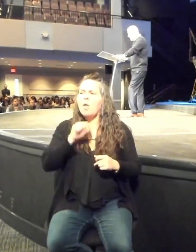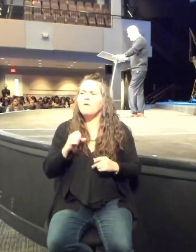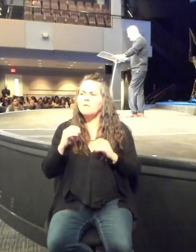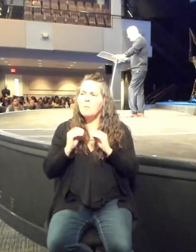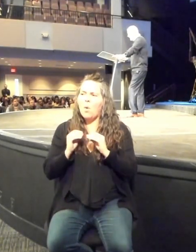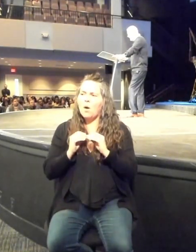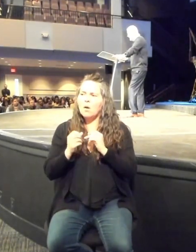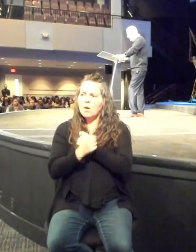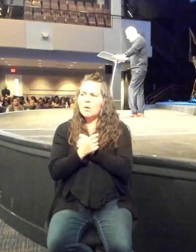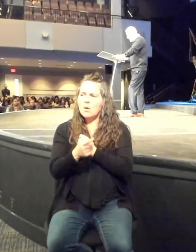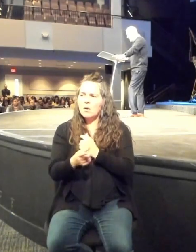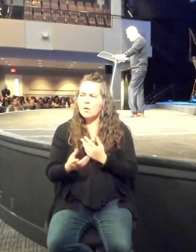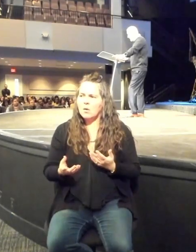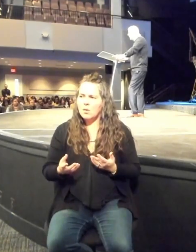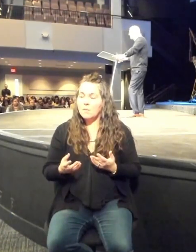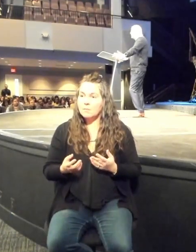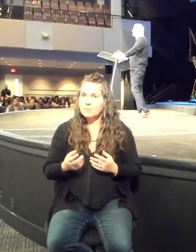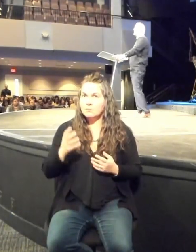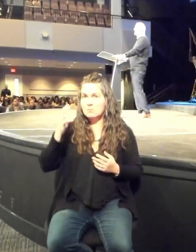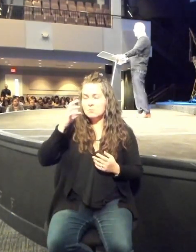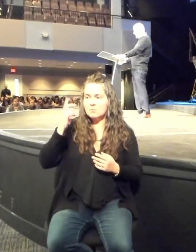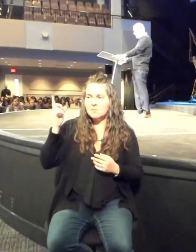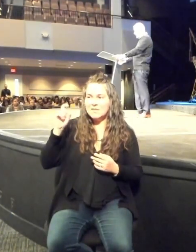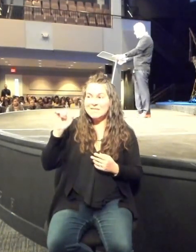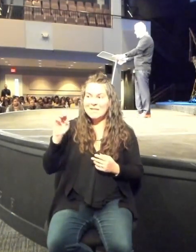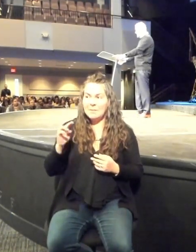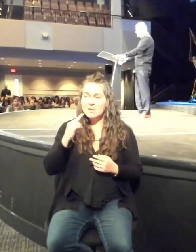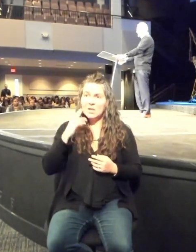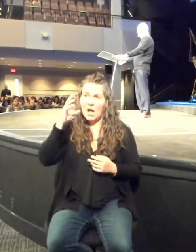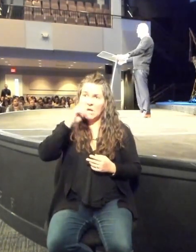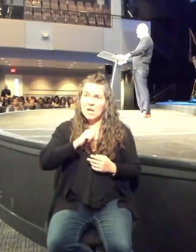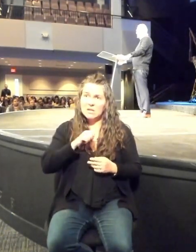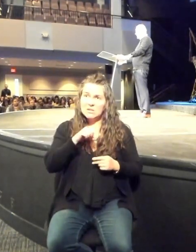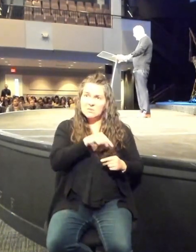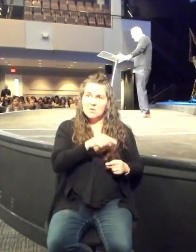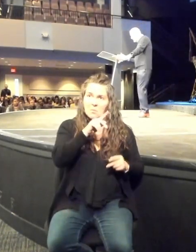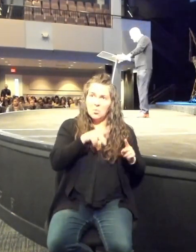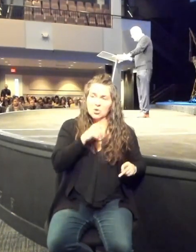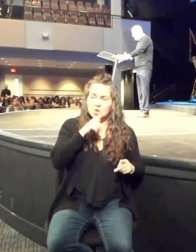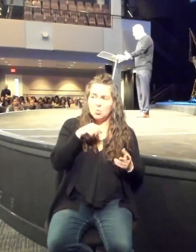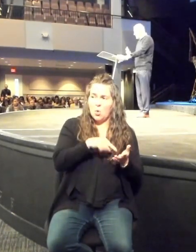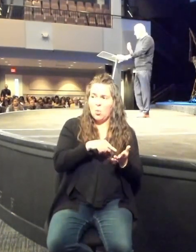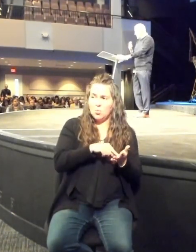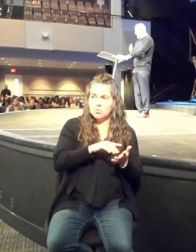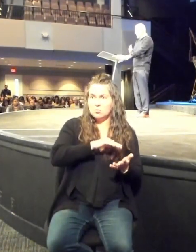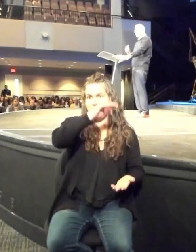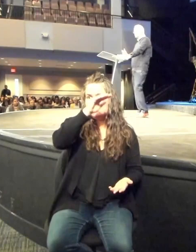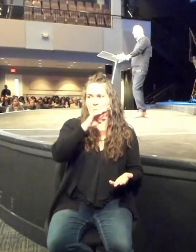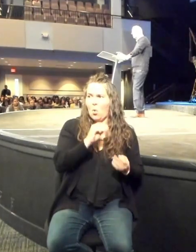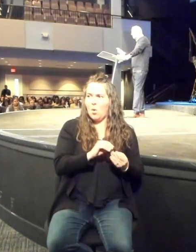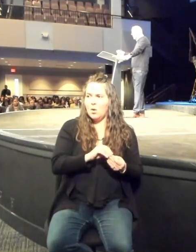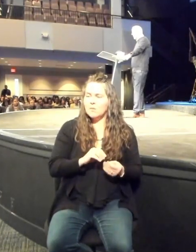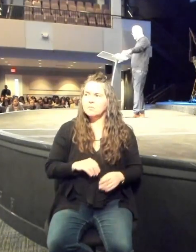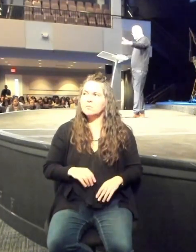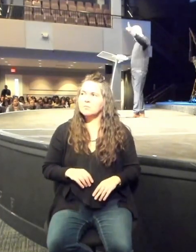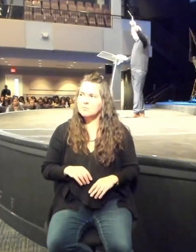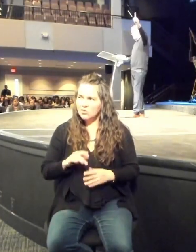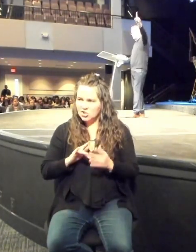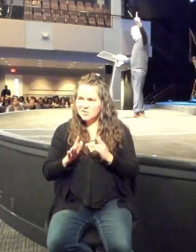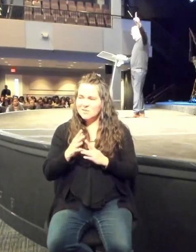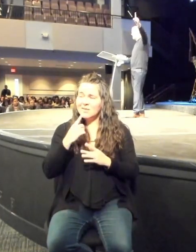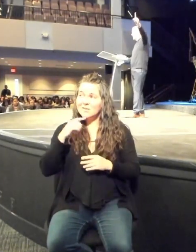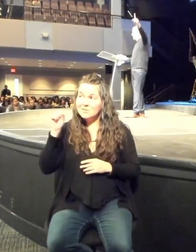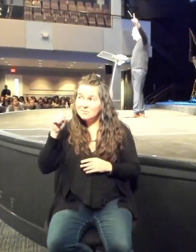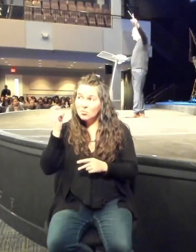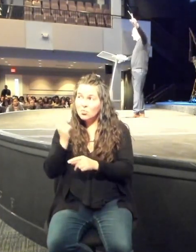the one who had the bigger debt forgiven." "You've judged correctly," Jesus said. And then he turned toward the woman and said to Simon, Simon's